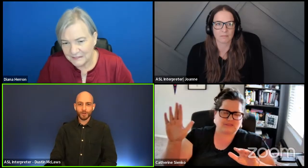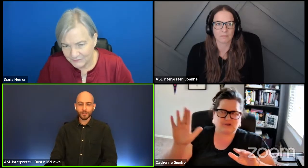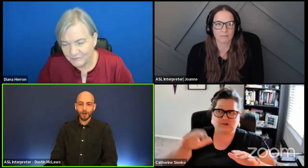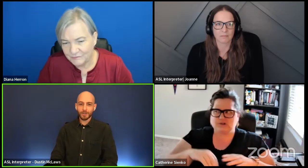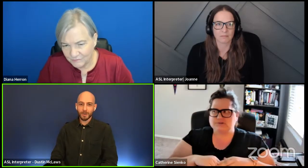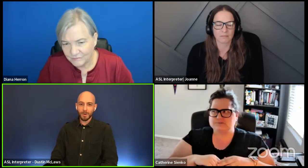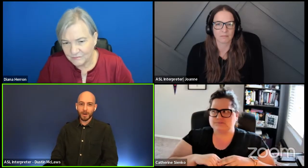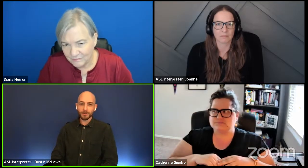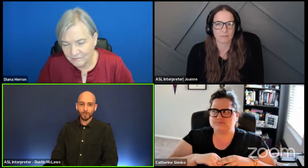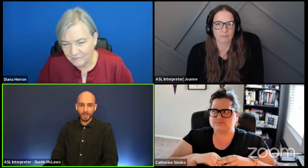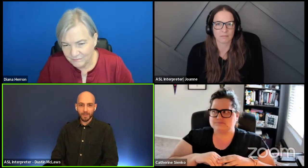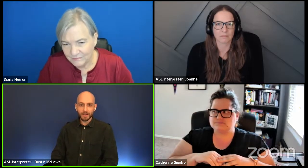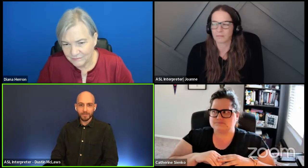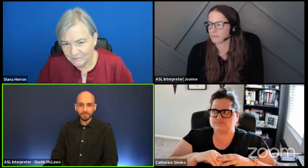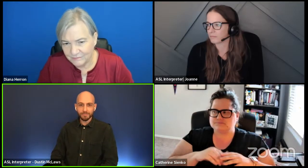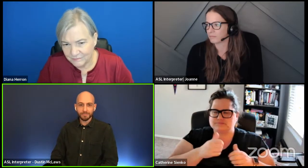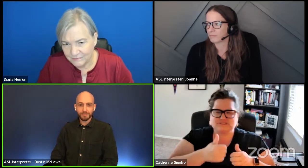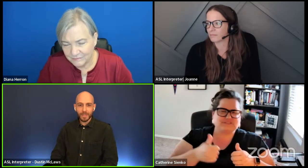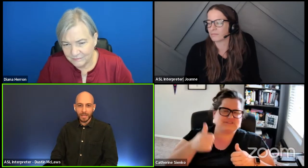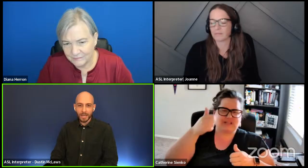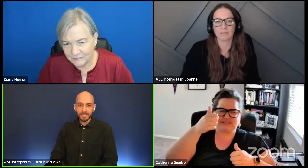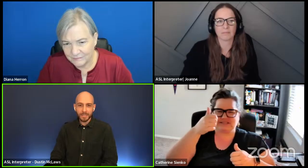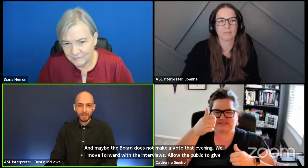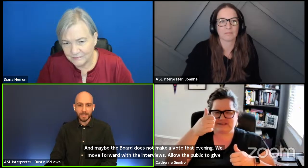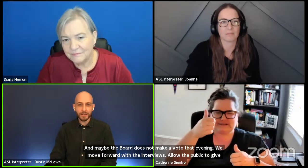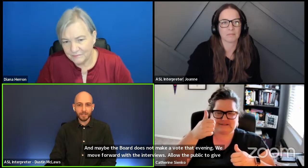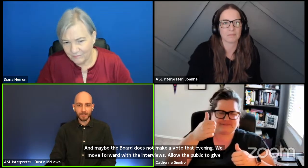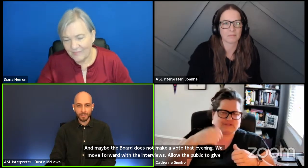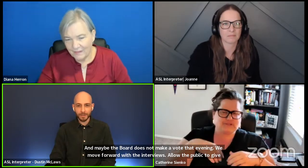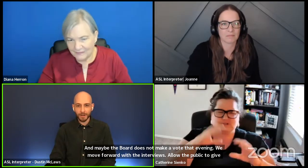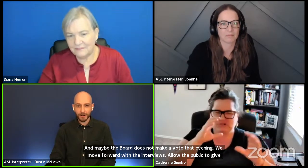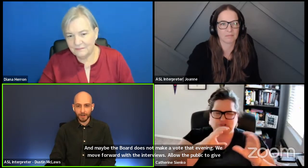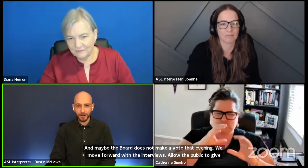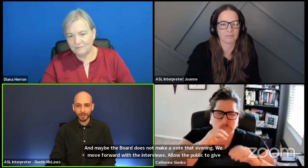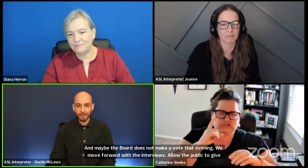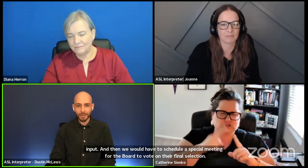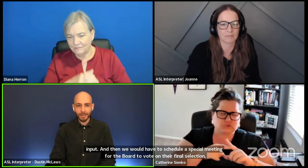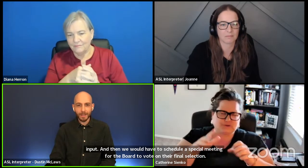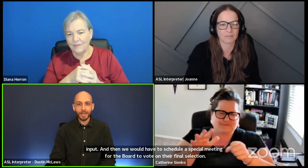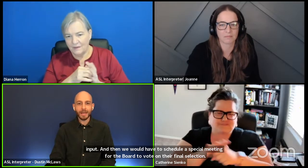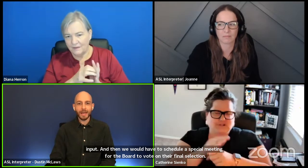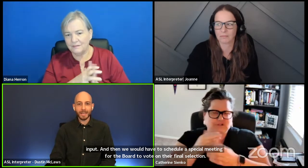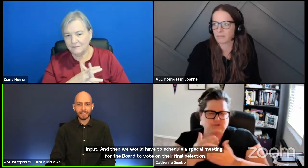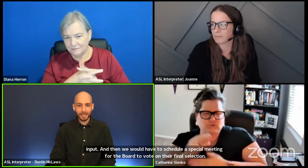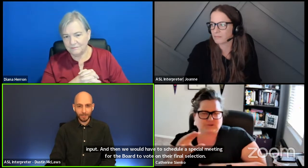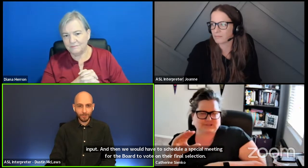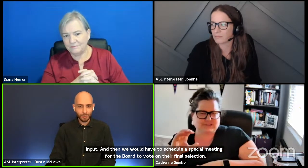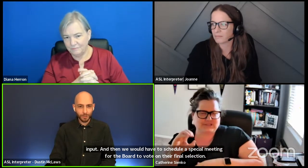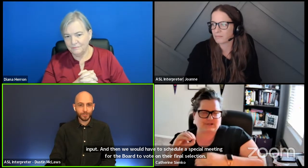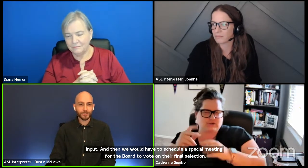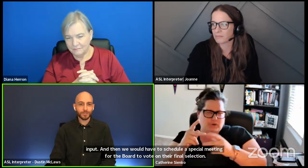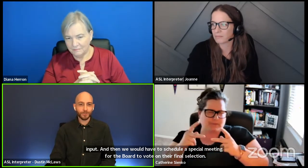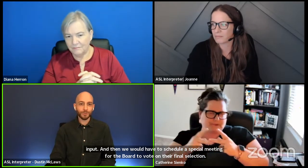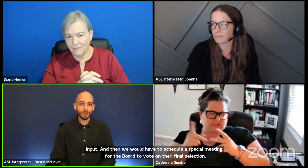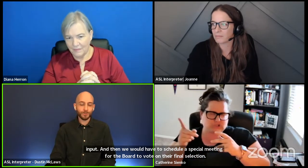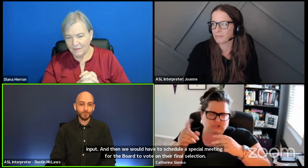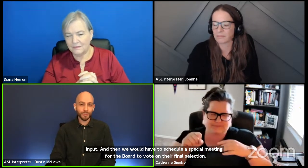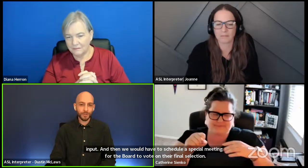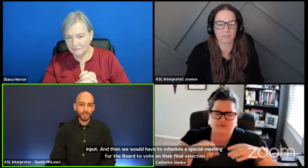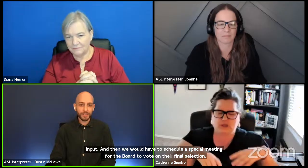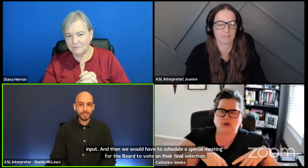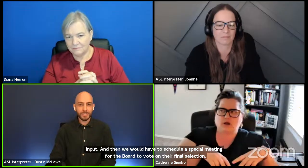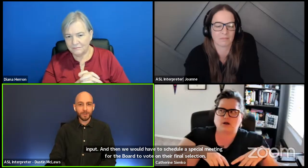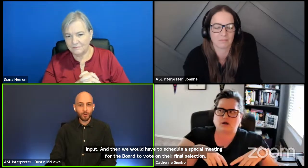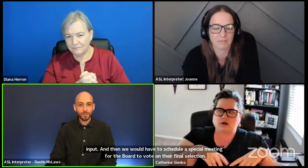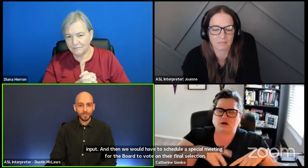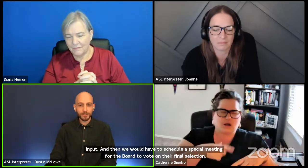When you were talking about the way that NAD conducted their executive search to